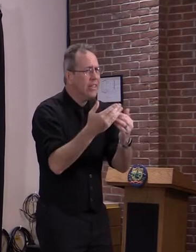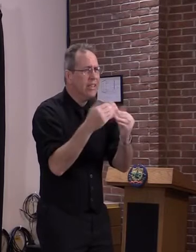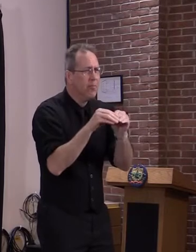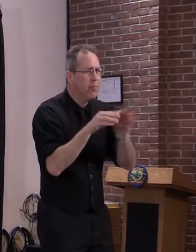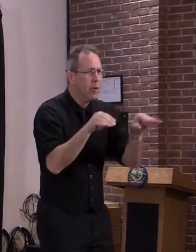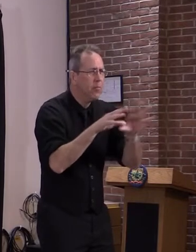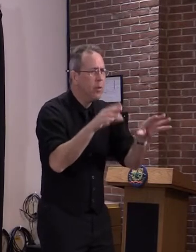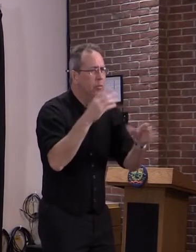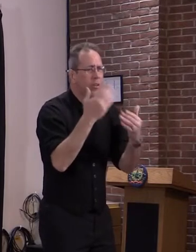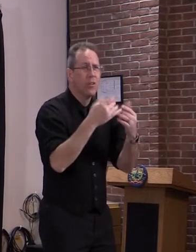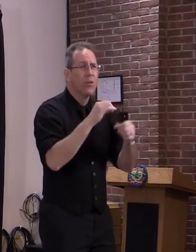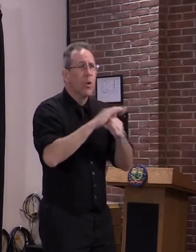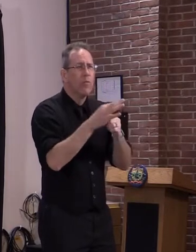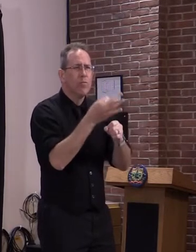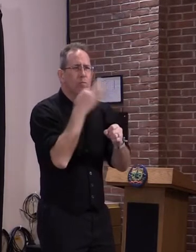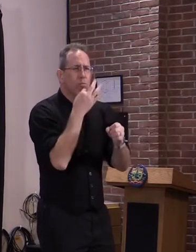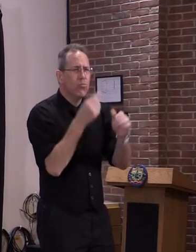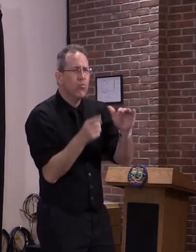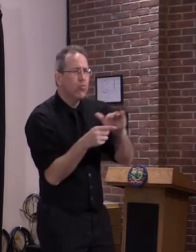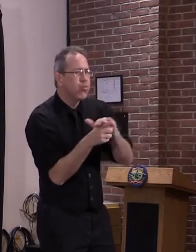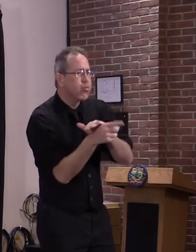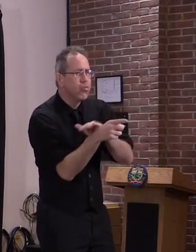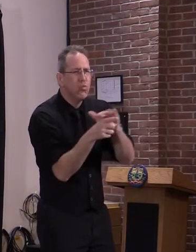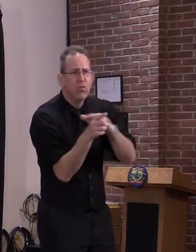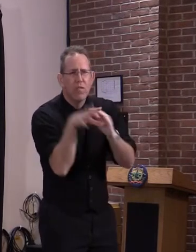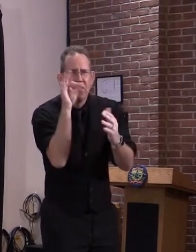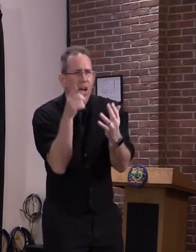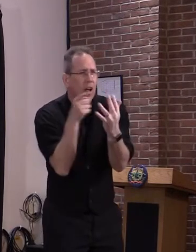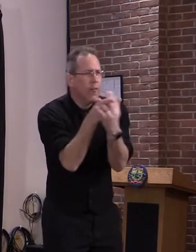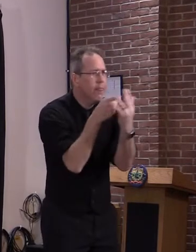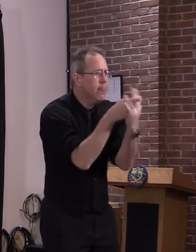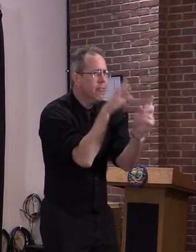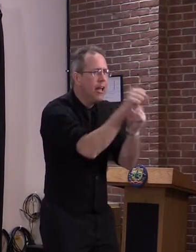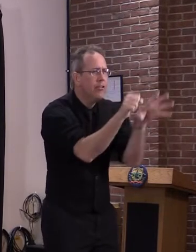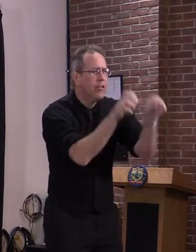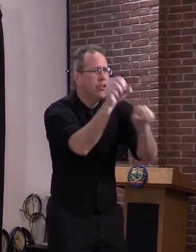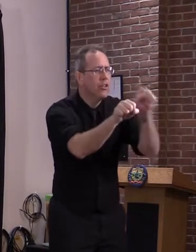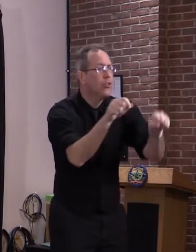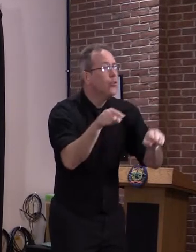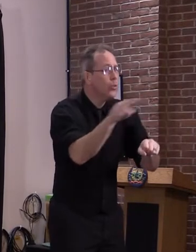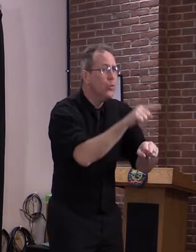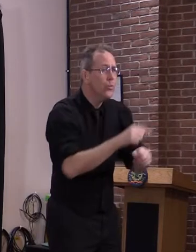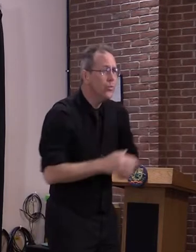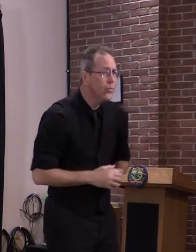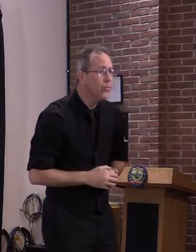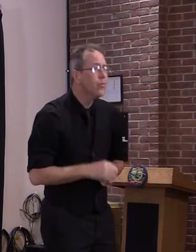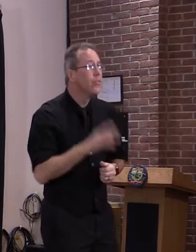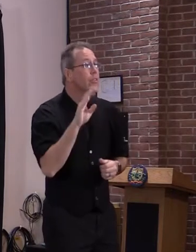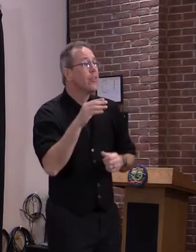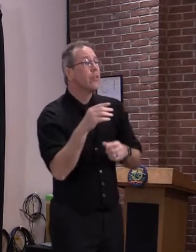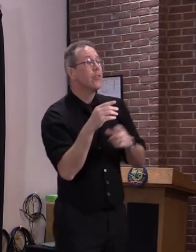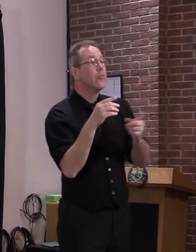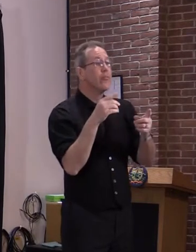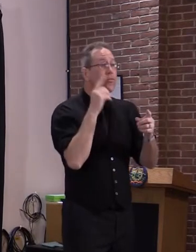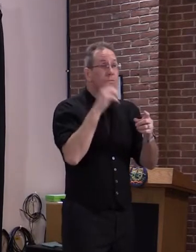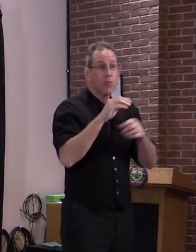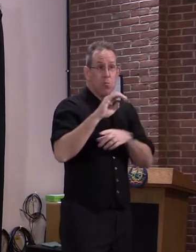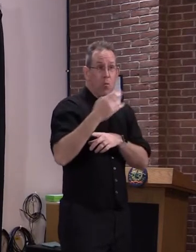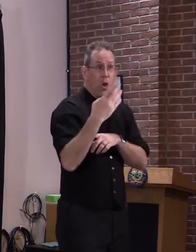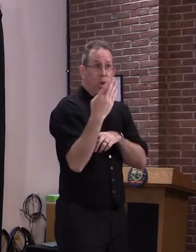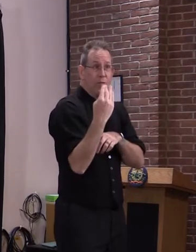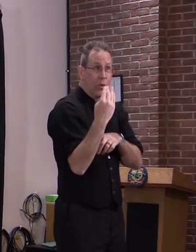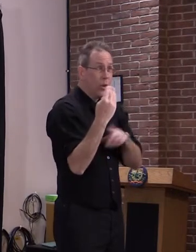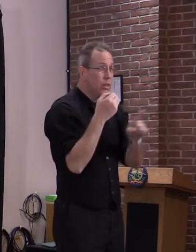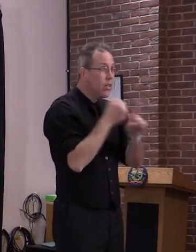our isolation and quarantine guidance. If you test positive, you will need to stay home and isolate